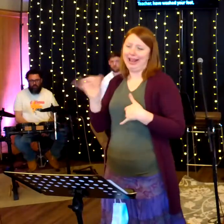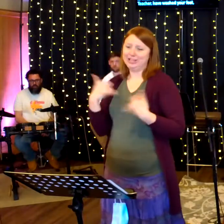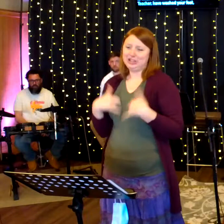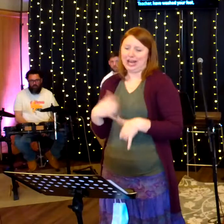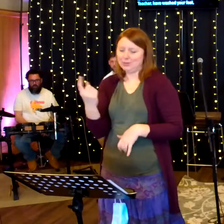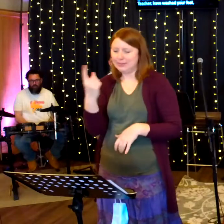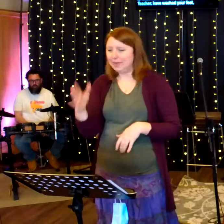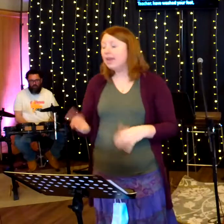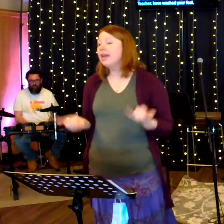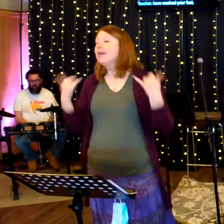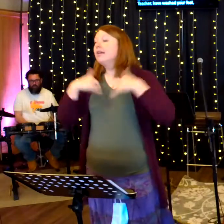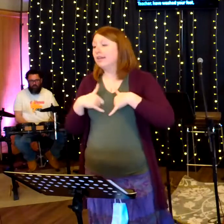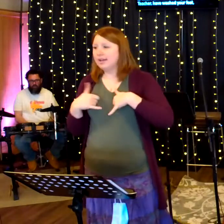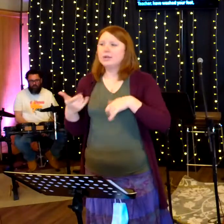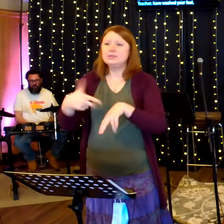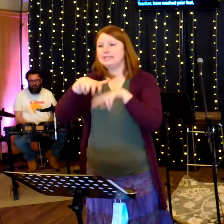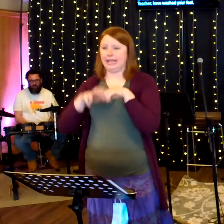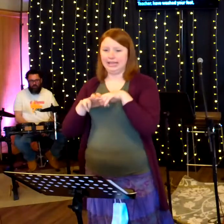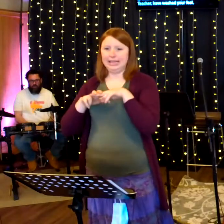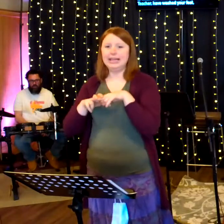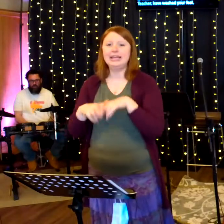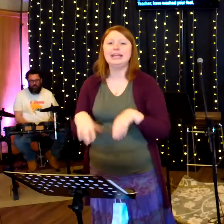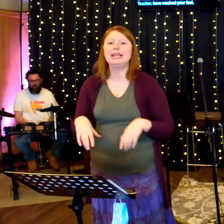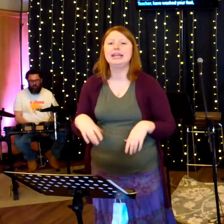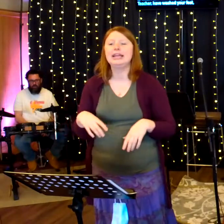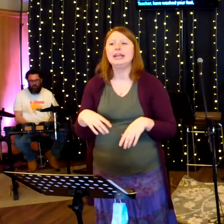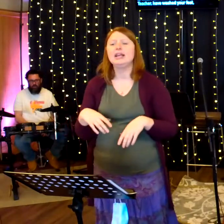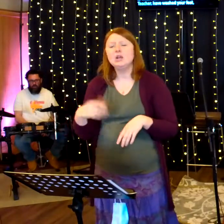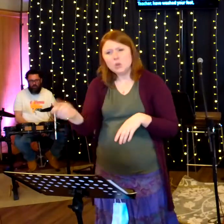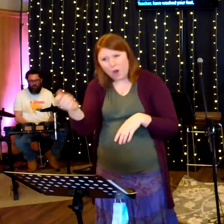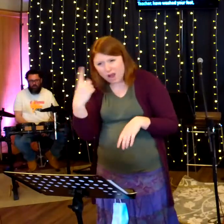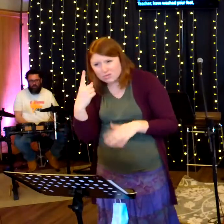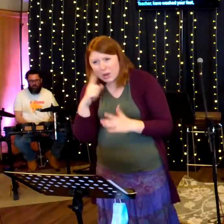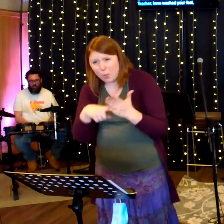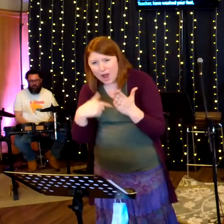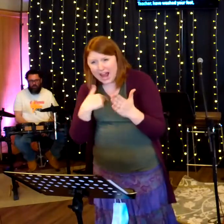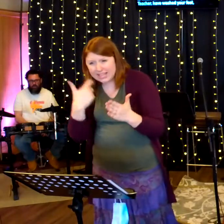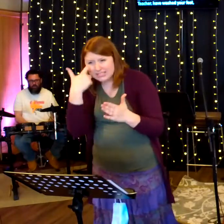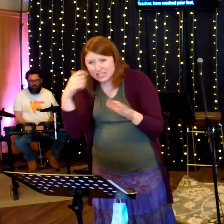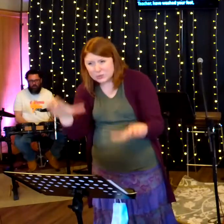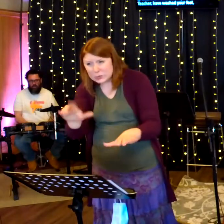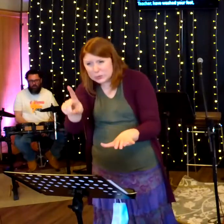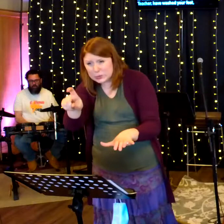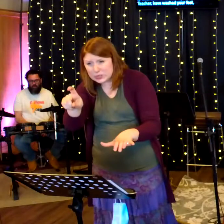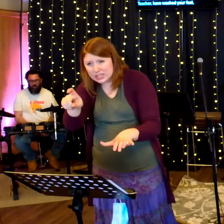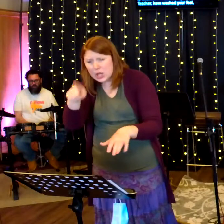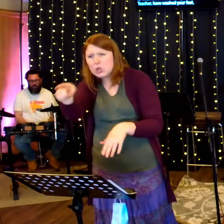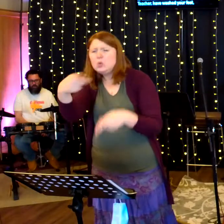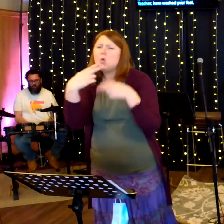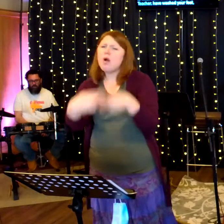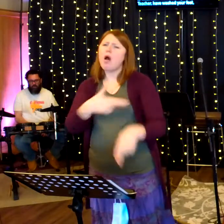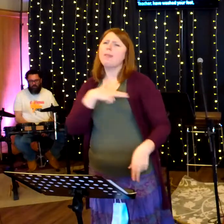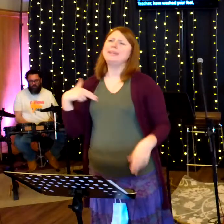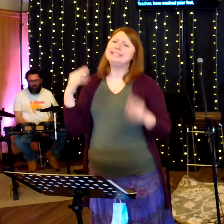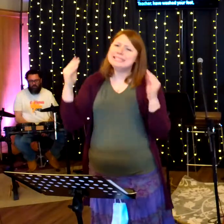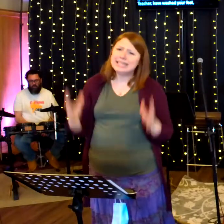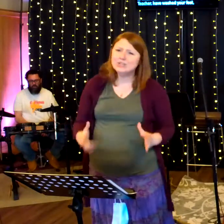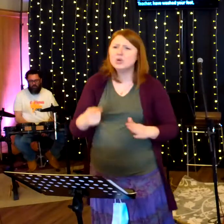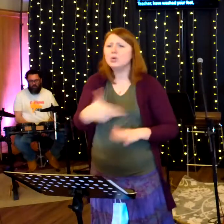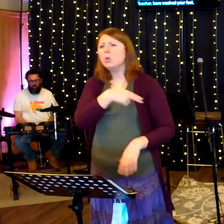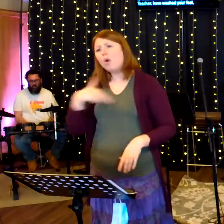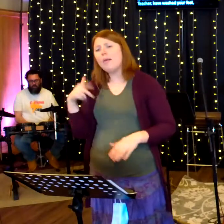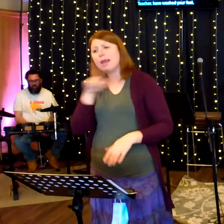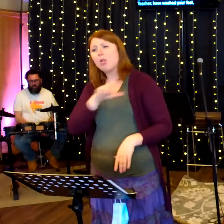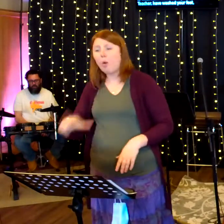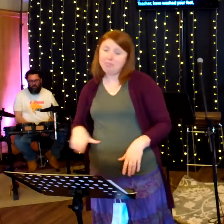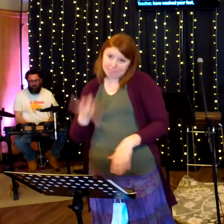his clothes and returned to his place. Do you understand what I have done for you? He asked them. You call me teacher and Lord,